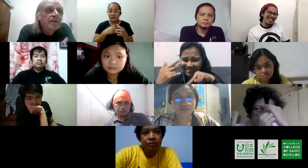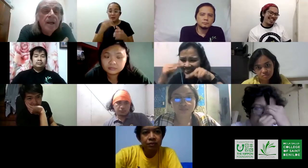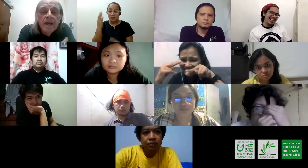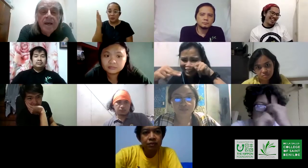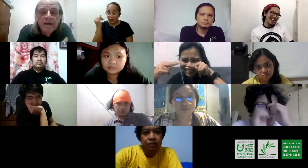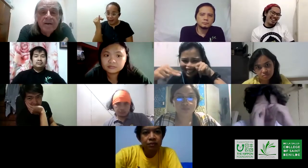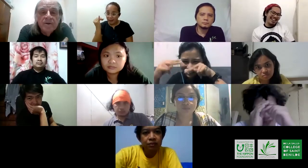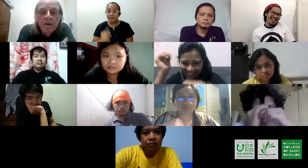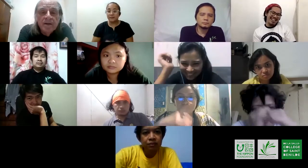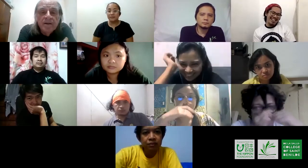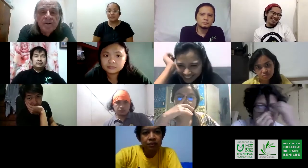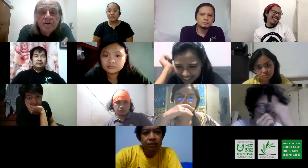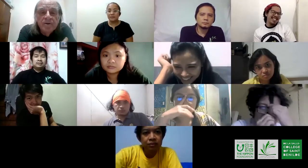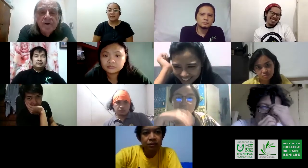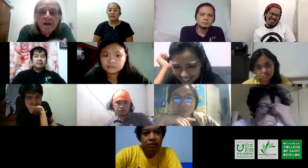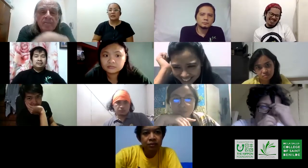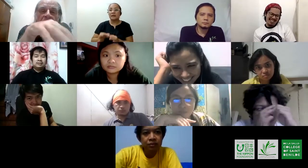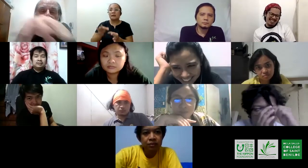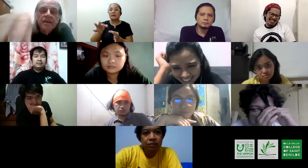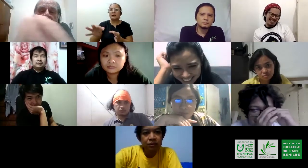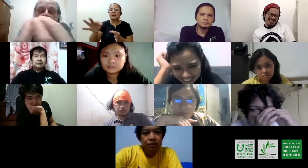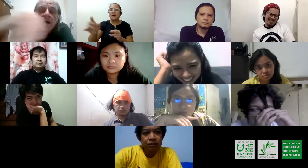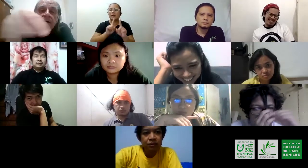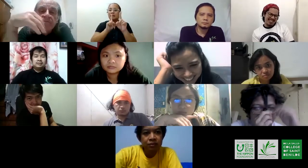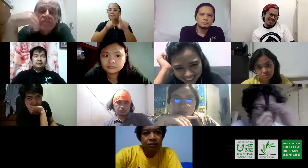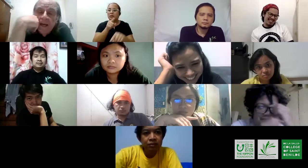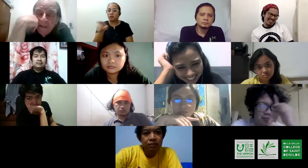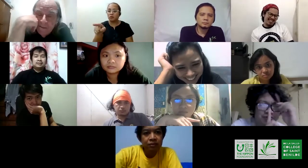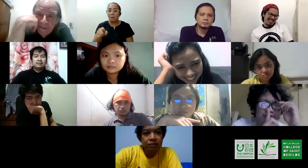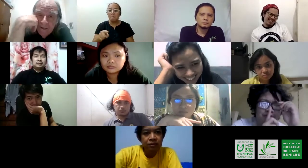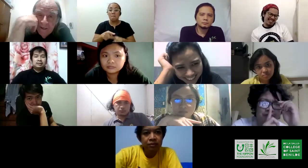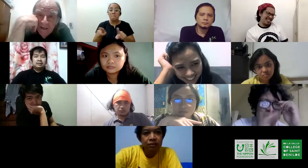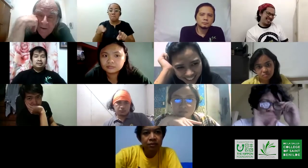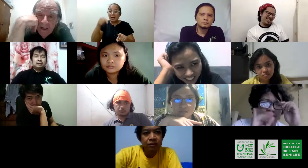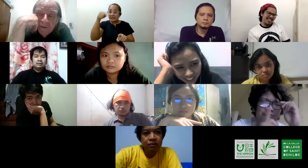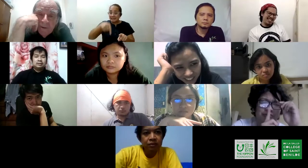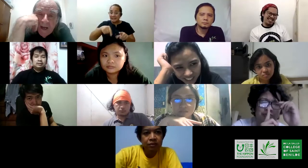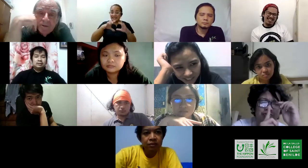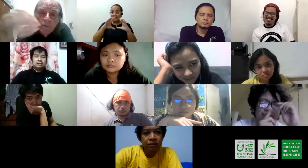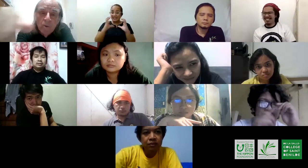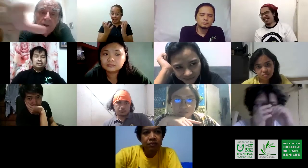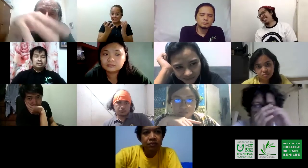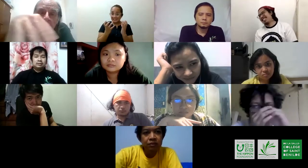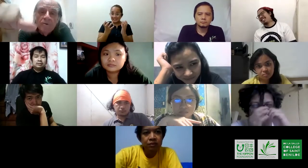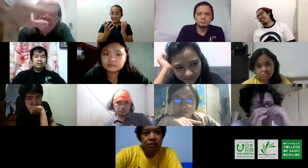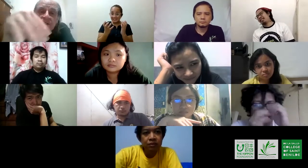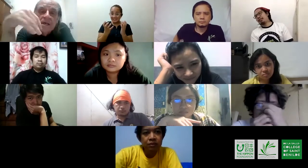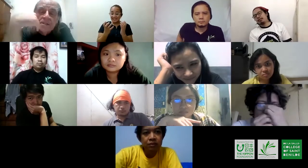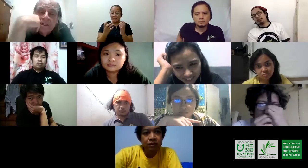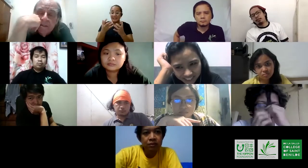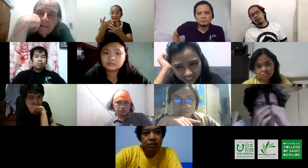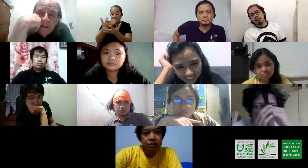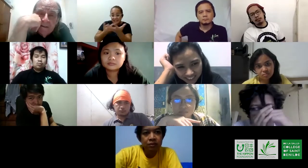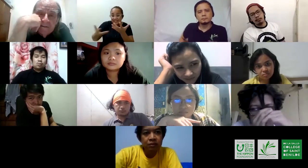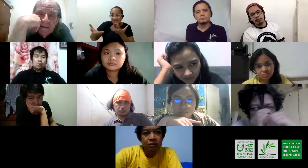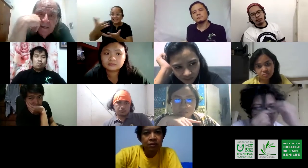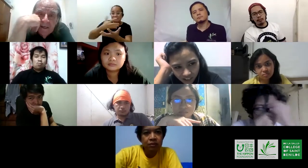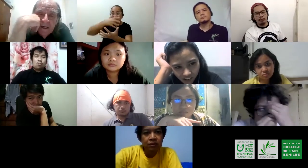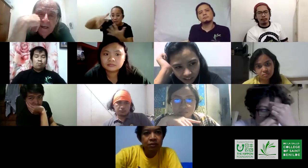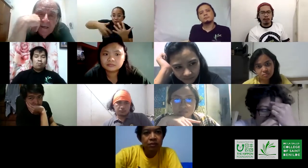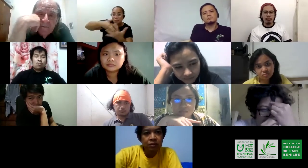I've been delayed in responding to you. But I think this kind of class interaction where you're all discussing it